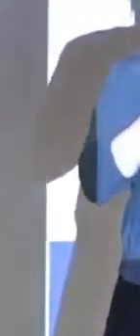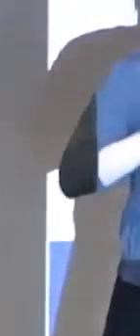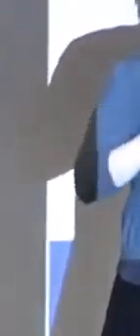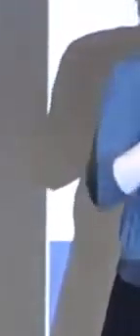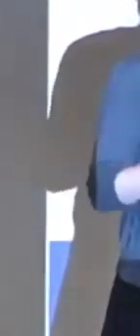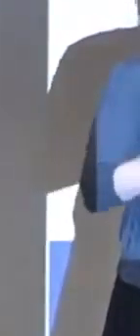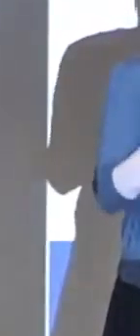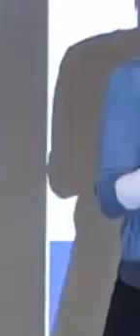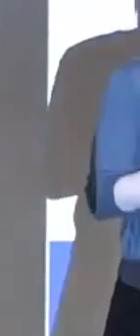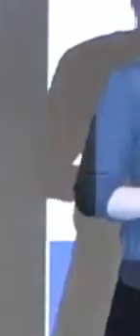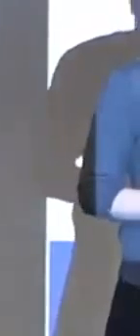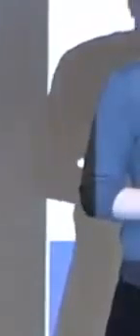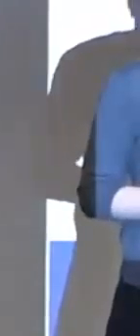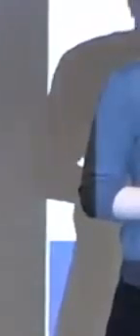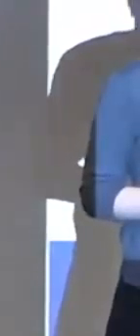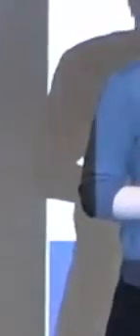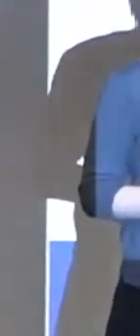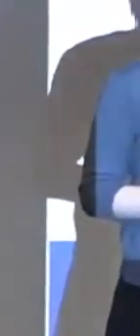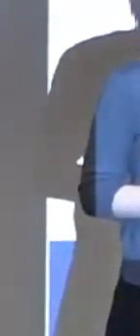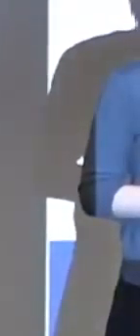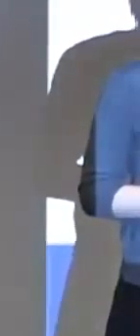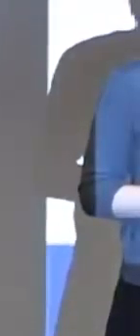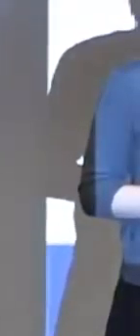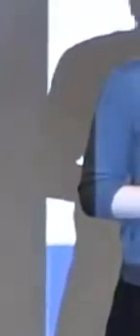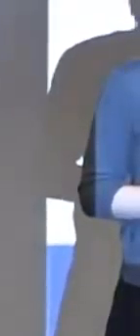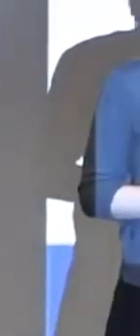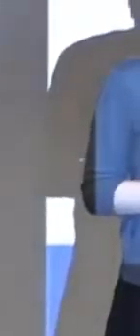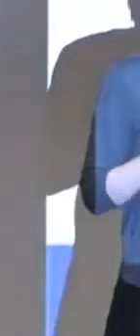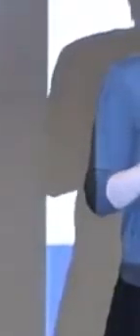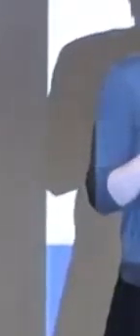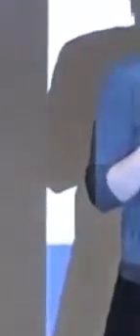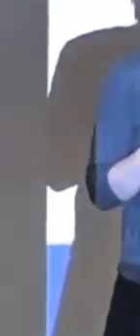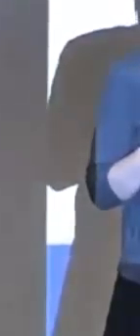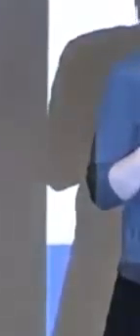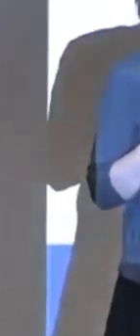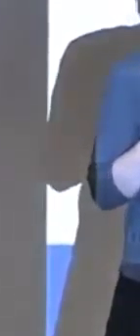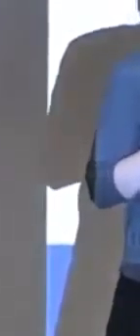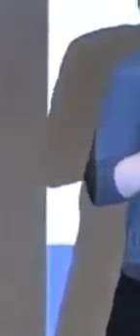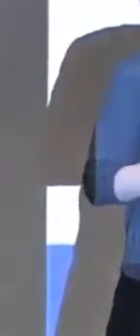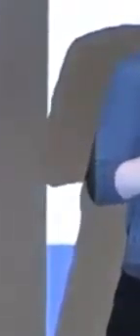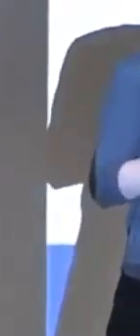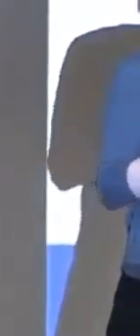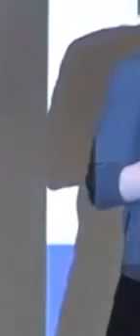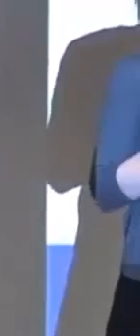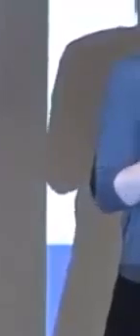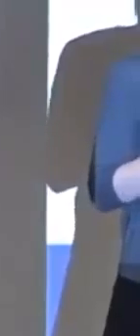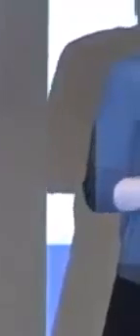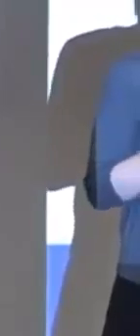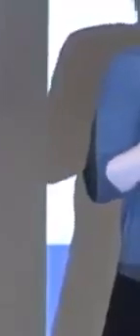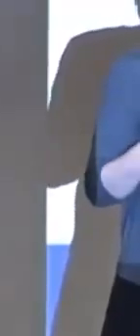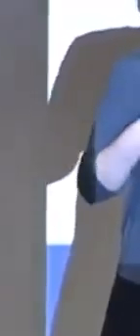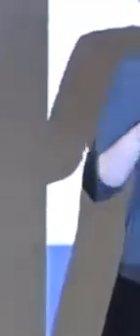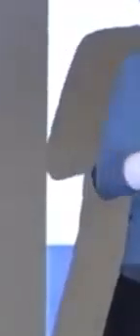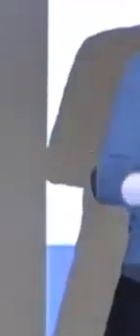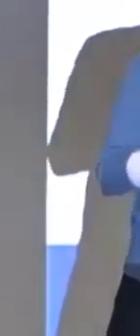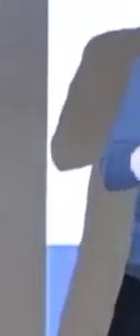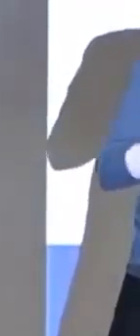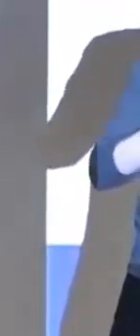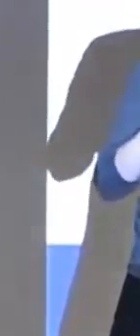So the tricky part of our time together begins. We have approximately 6 topics on the lower portion of the